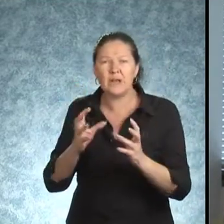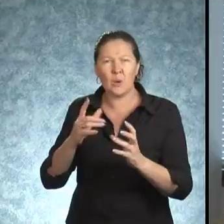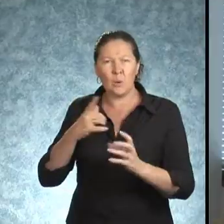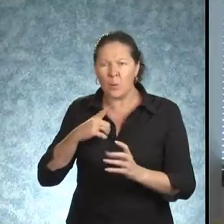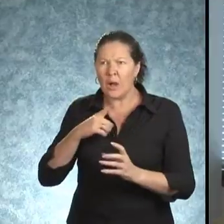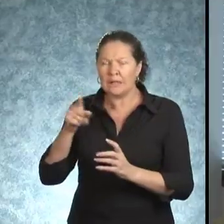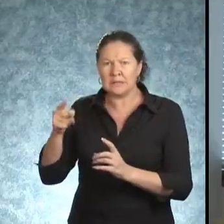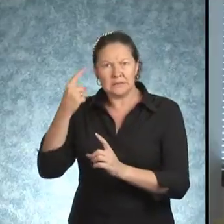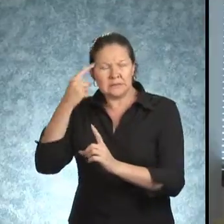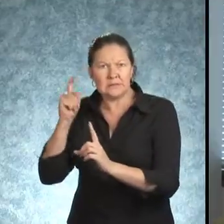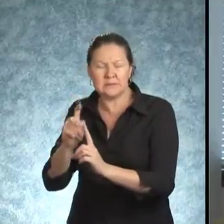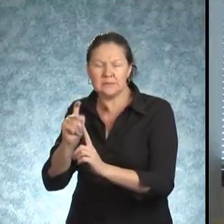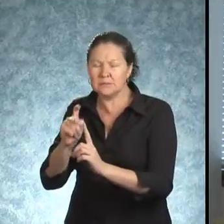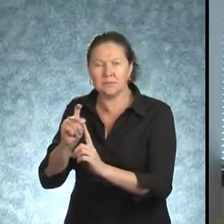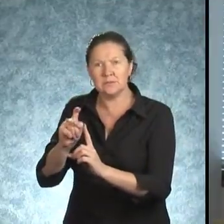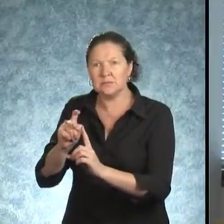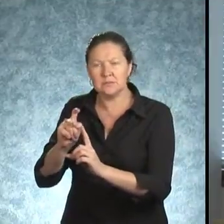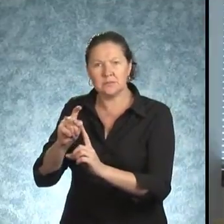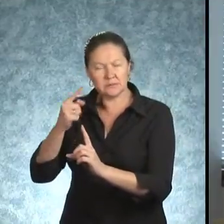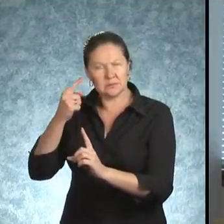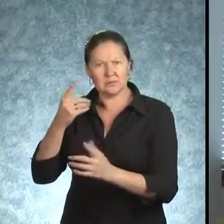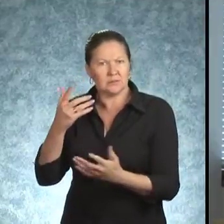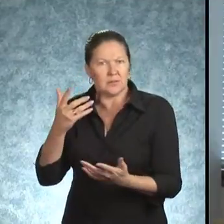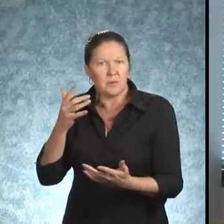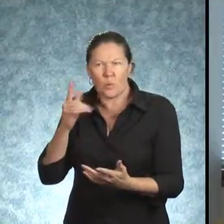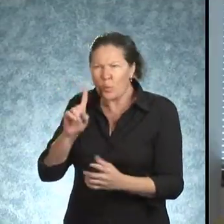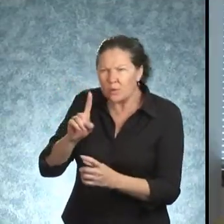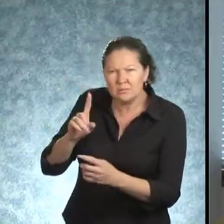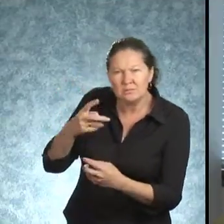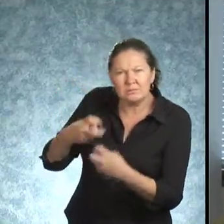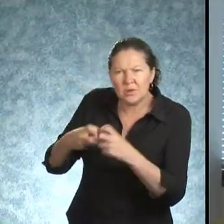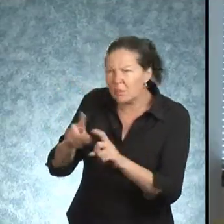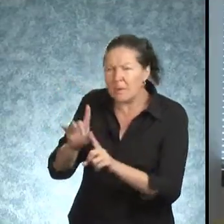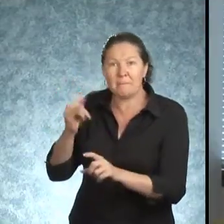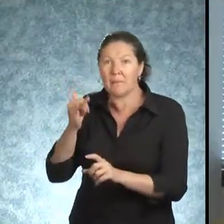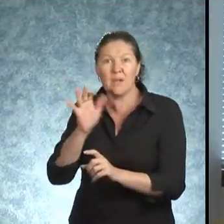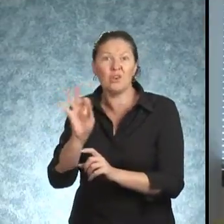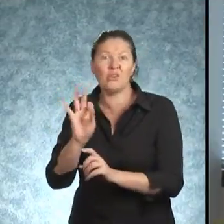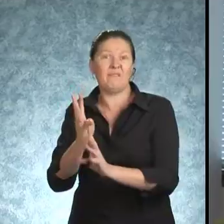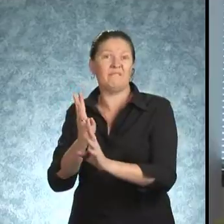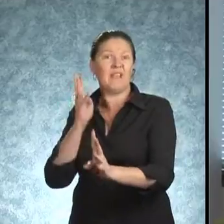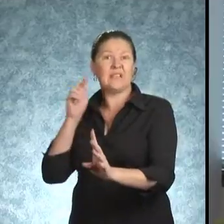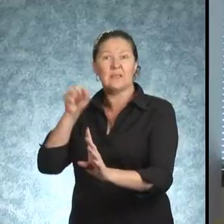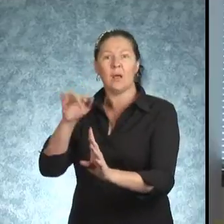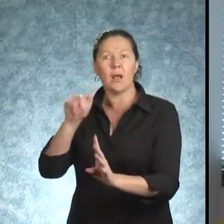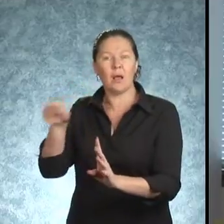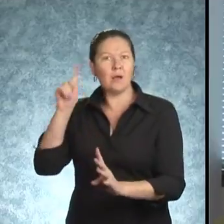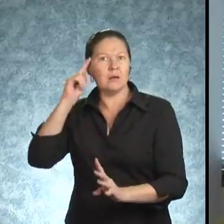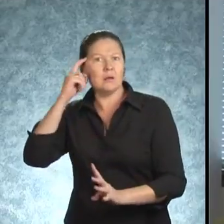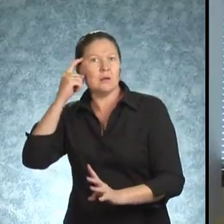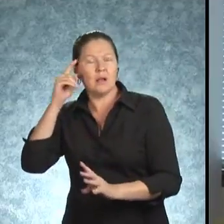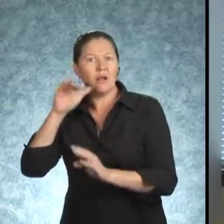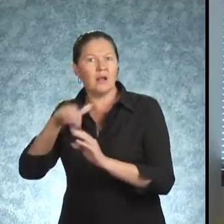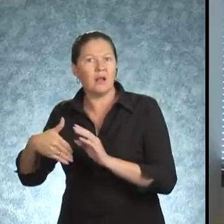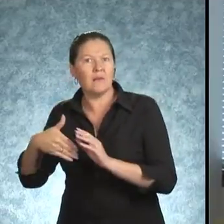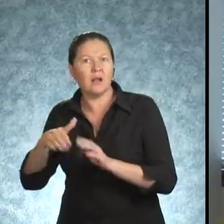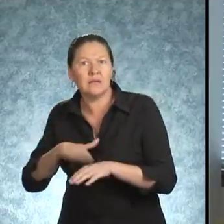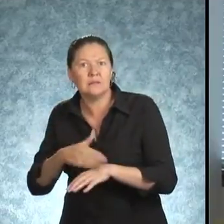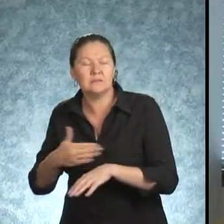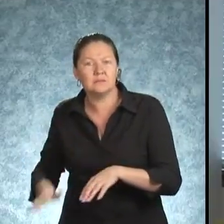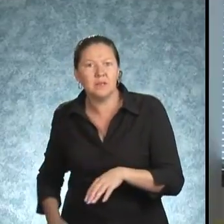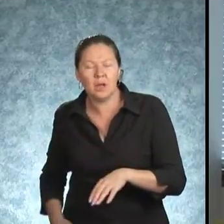that it's such a big deal to them? What's the problem for them? It might not just be the fence. It may be that they've got pets and they're concerned